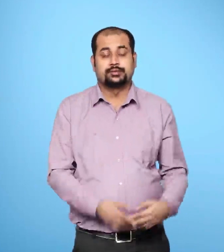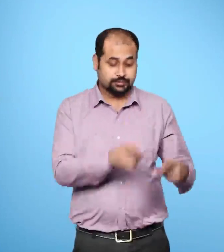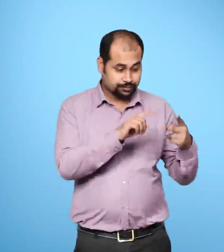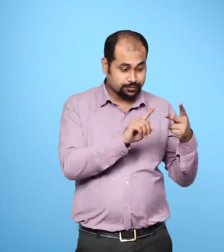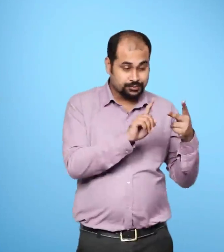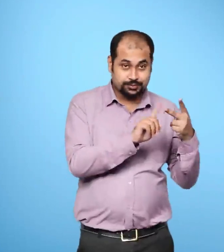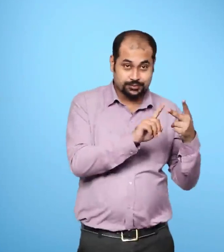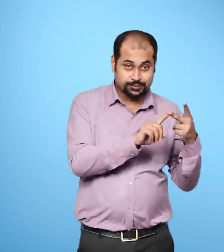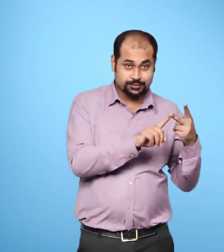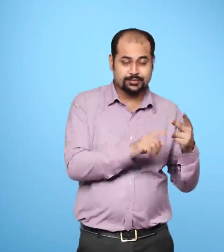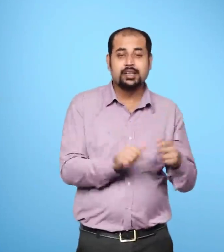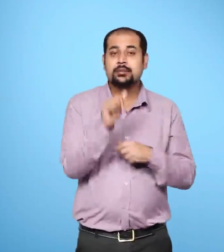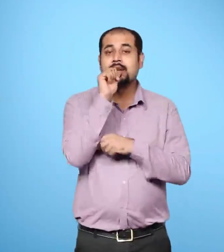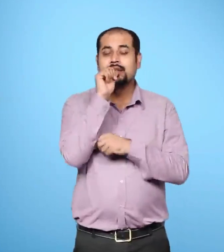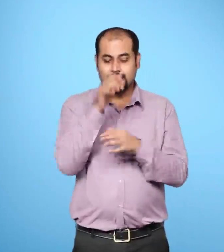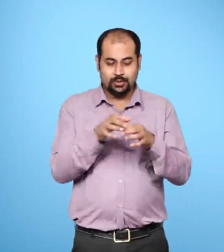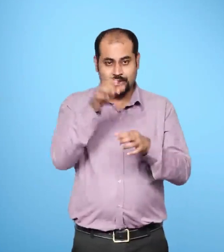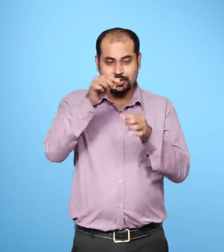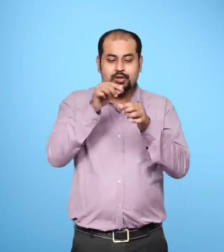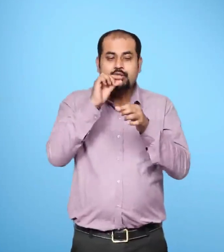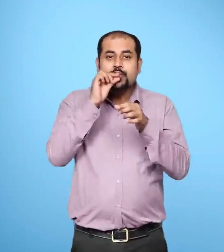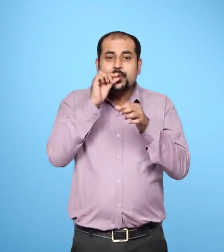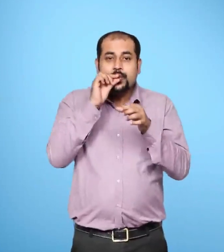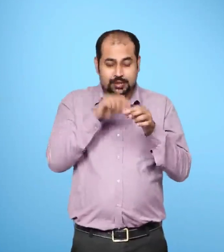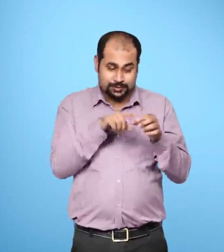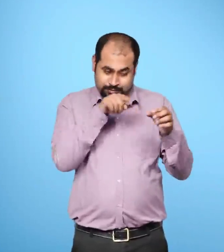Picture 2 shows a bottle with price tag of rupees 32